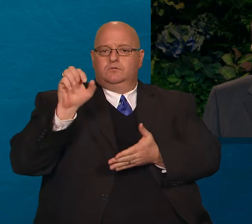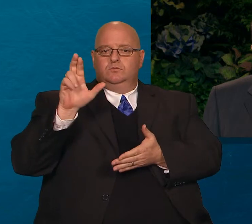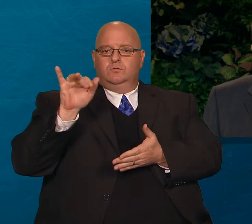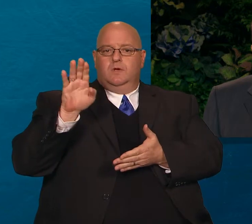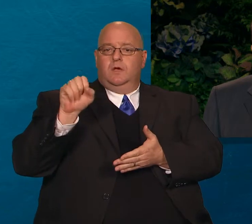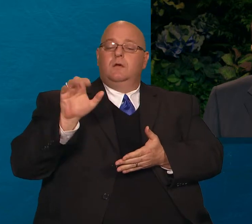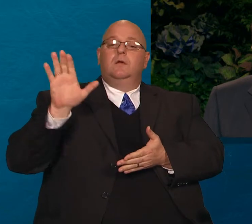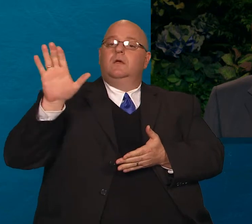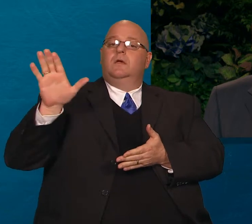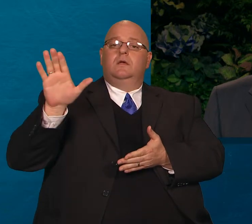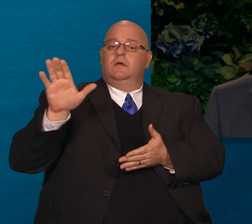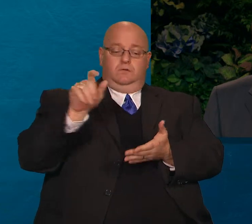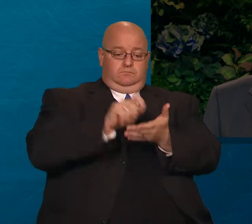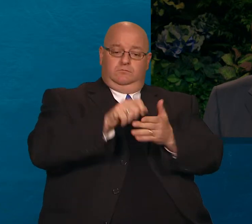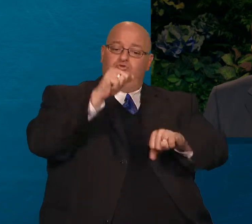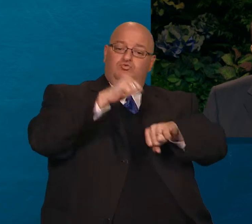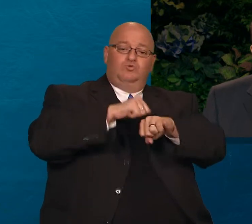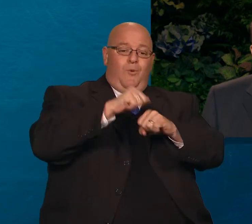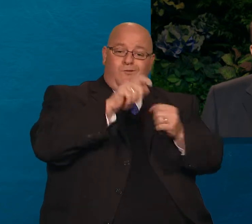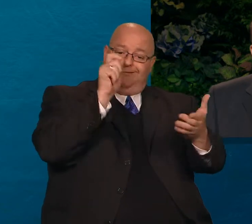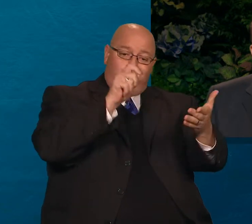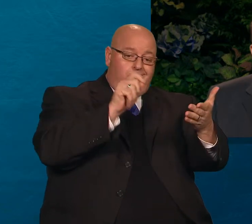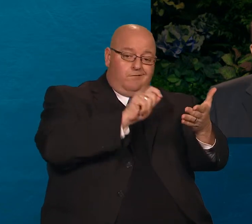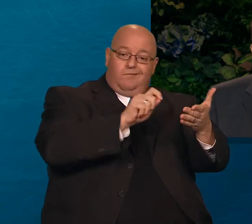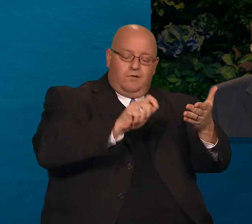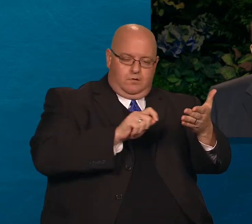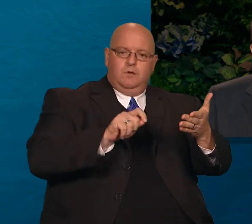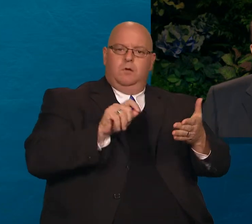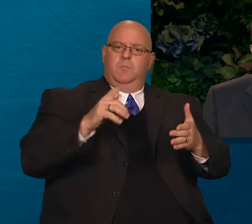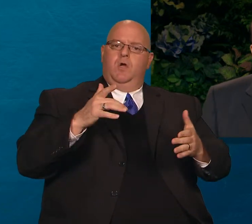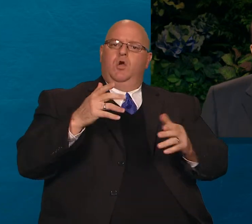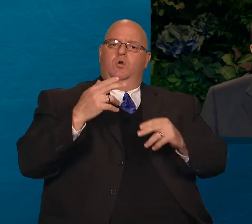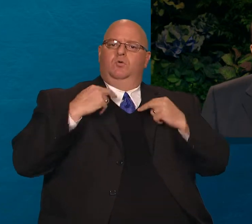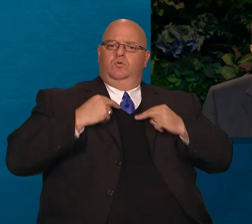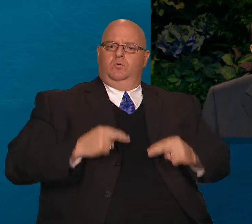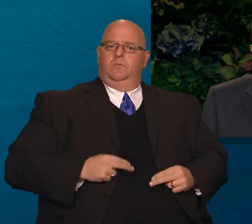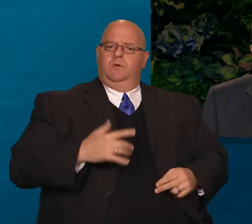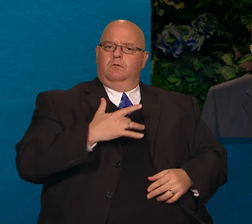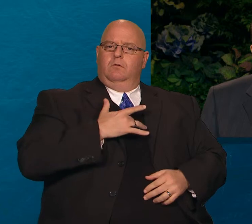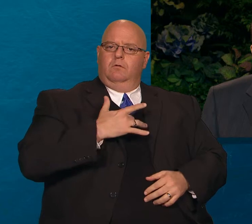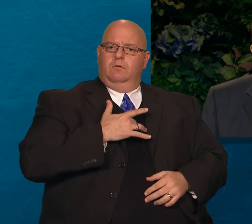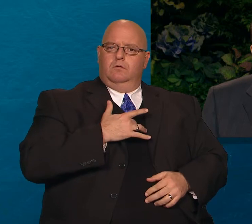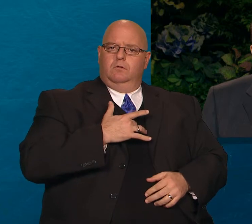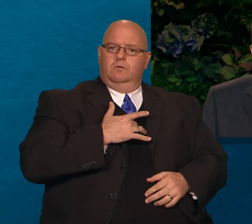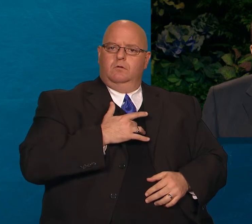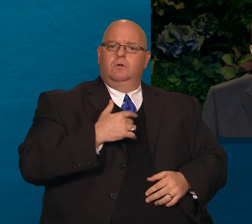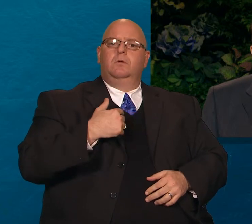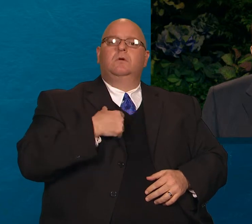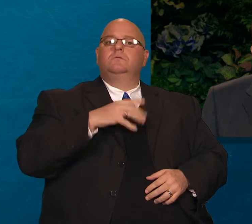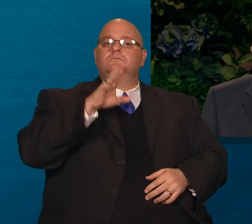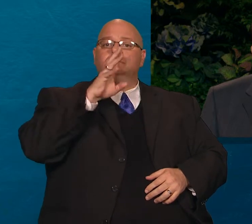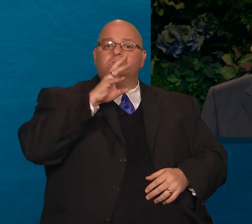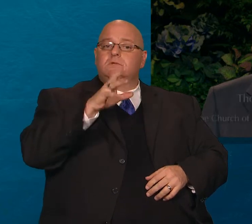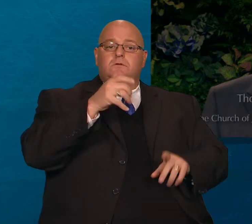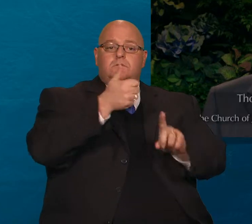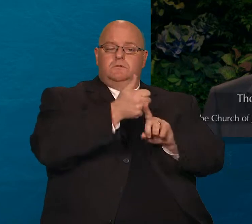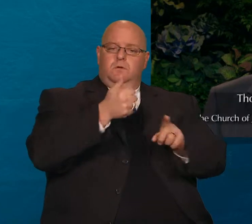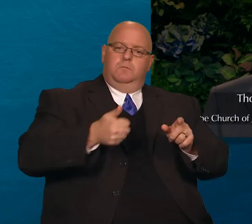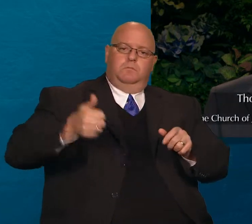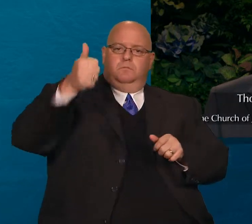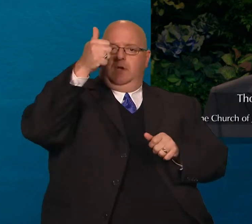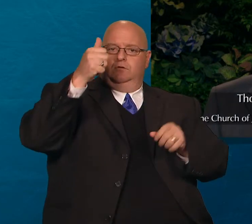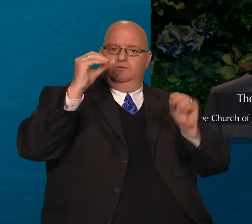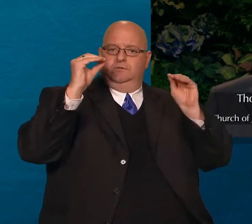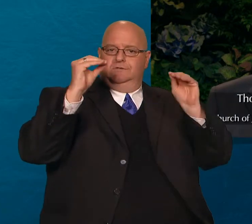not inscribed upon stone, but upon human hearts. I speak of the master